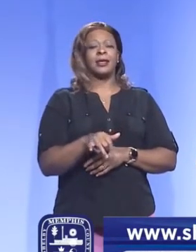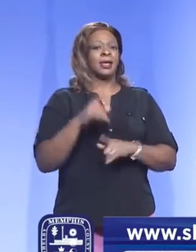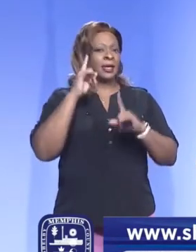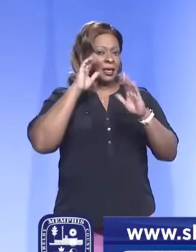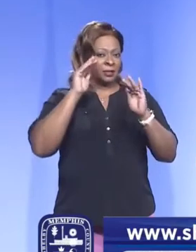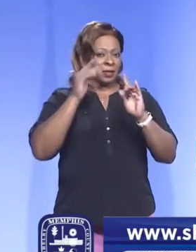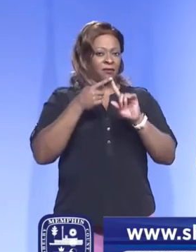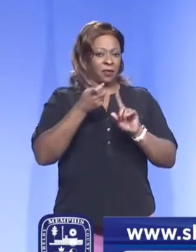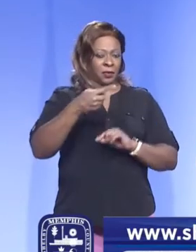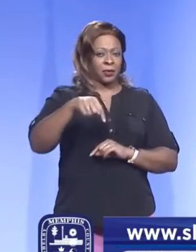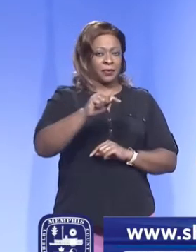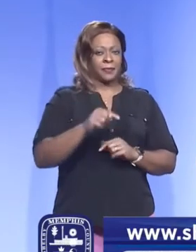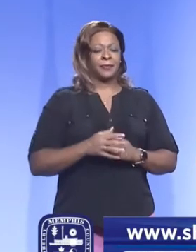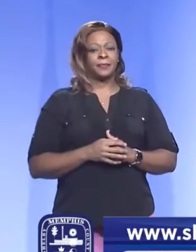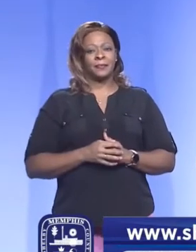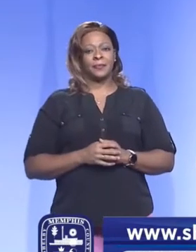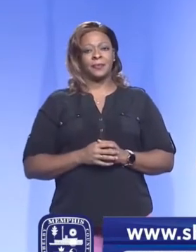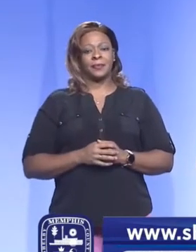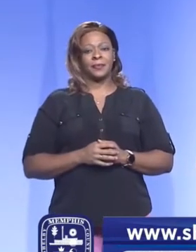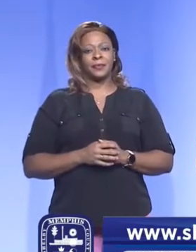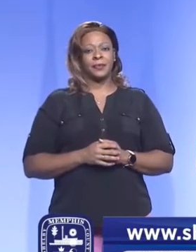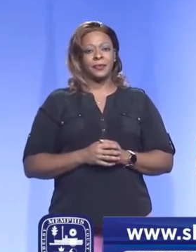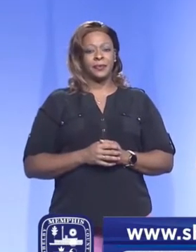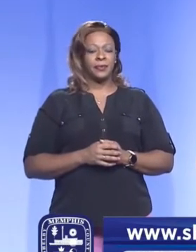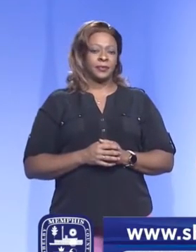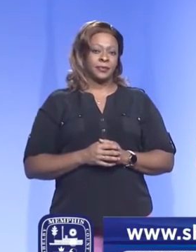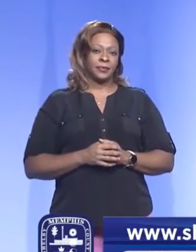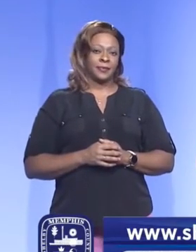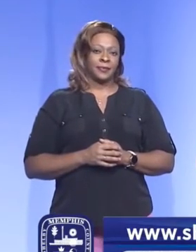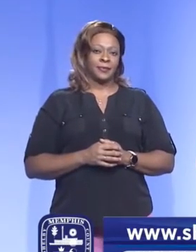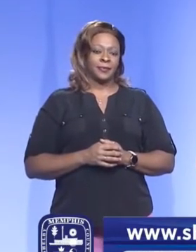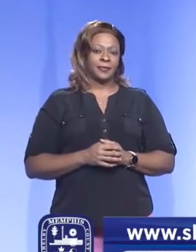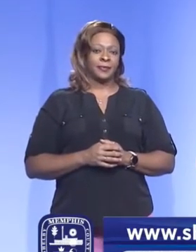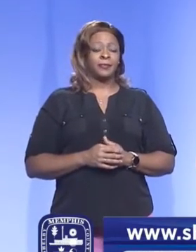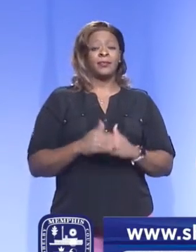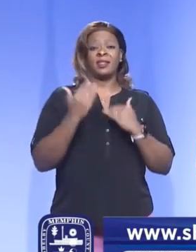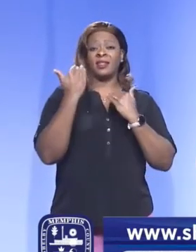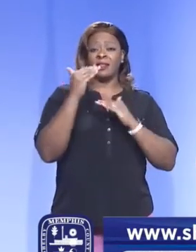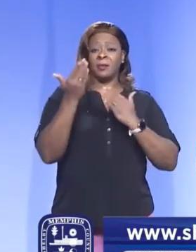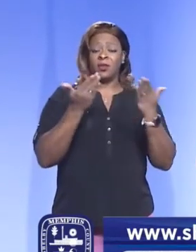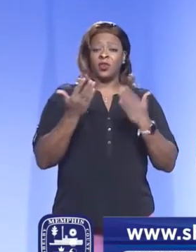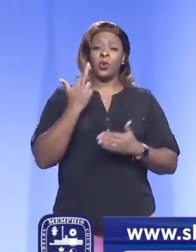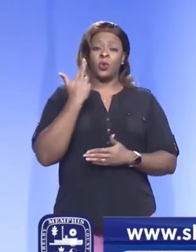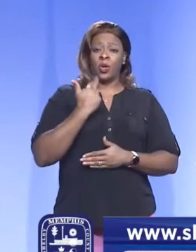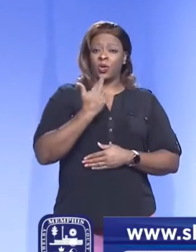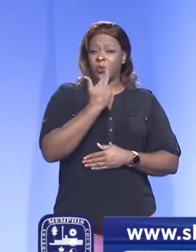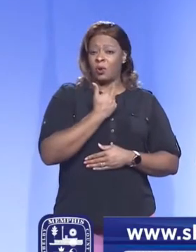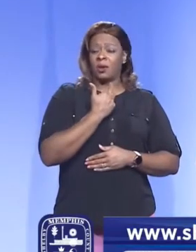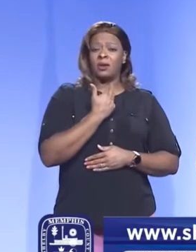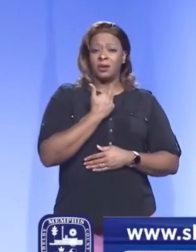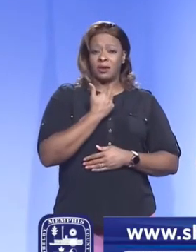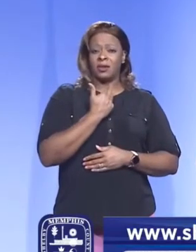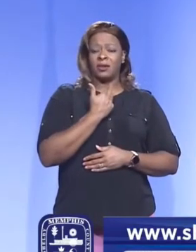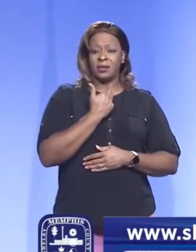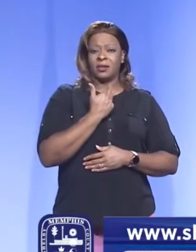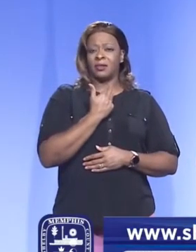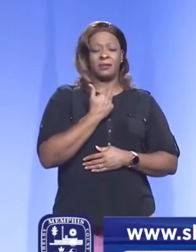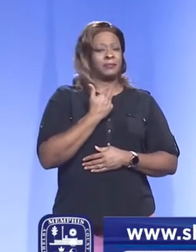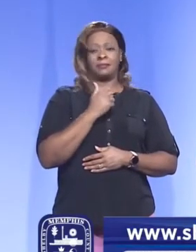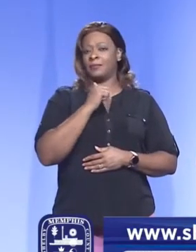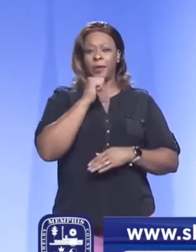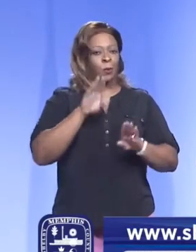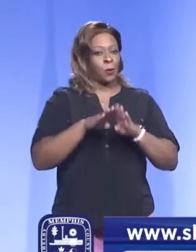expected of you. And so, limited service restaurants, you're not